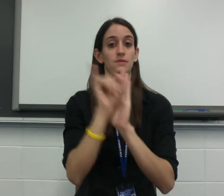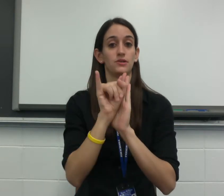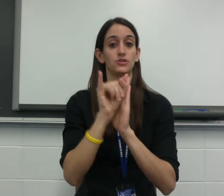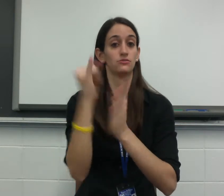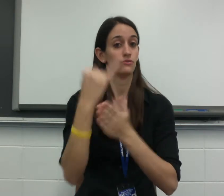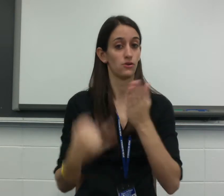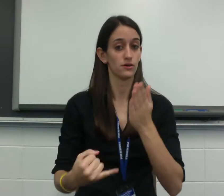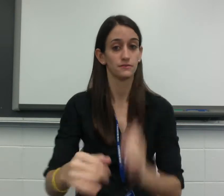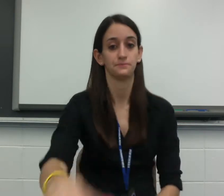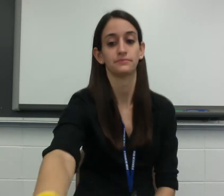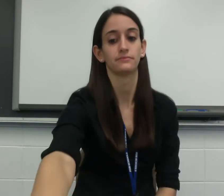image art.